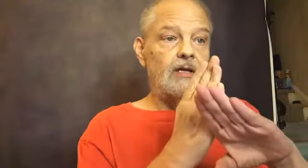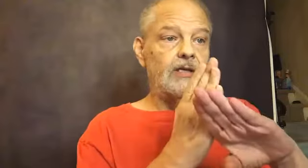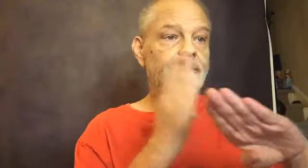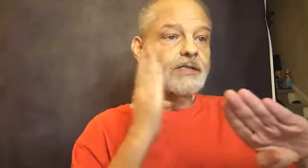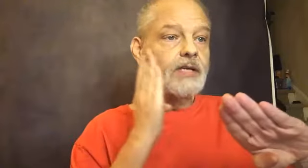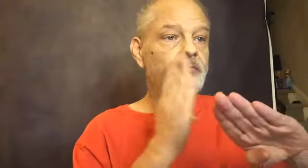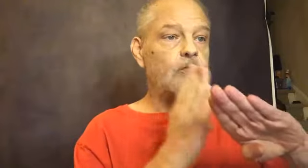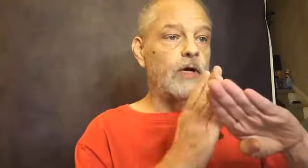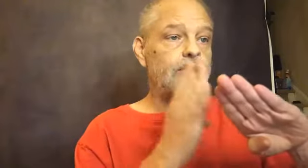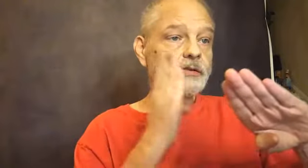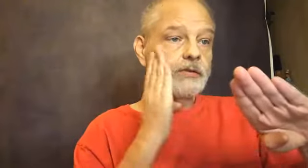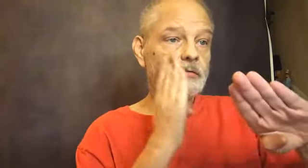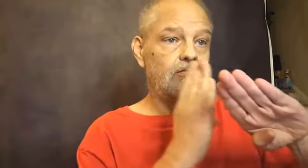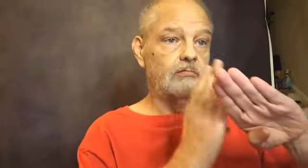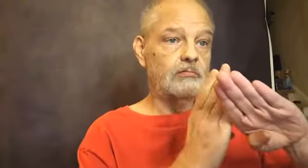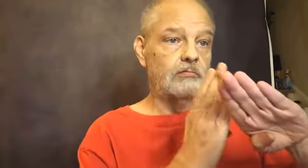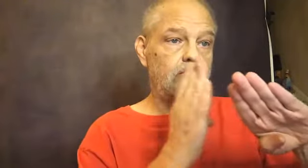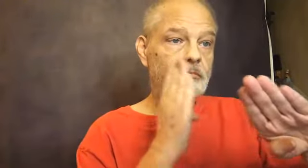this is a sign for bus.